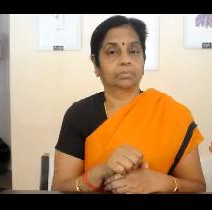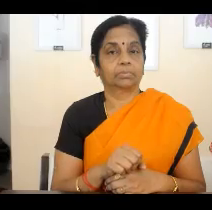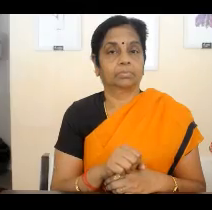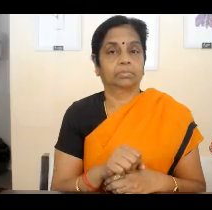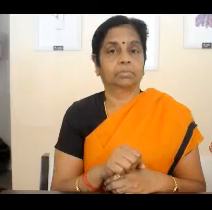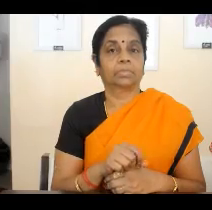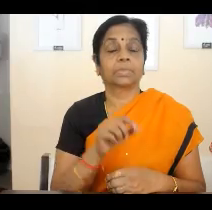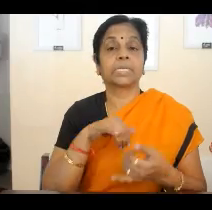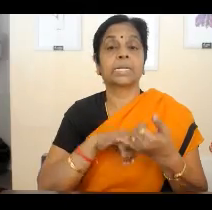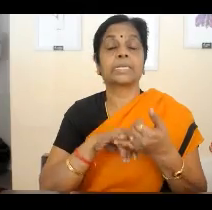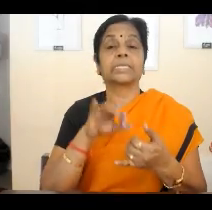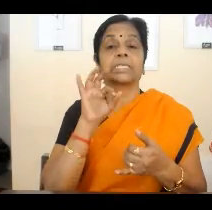The special court